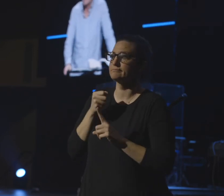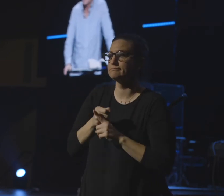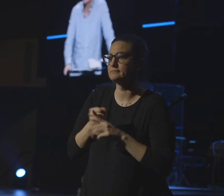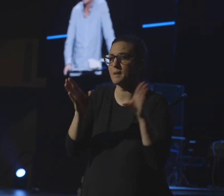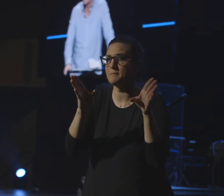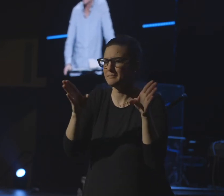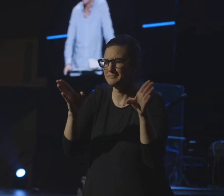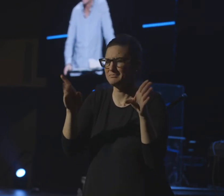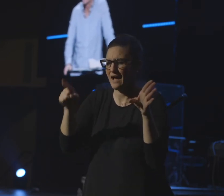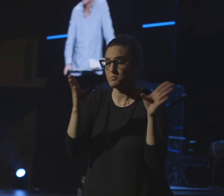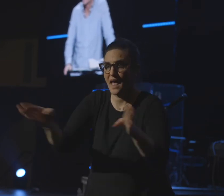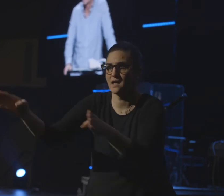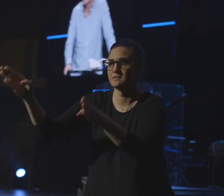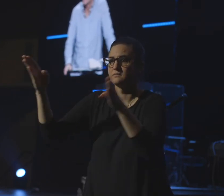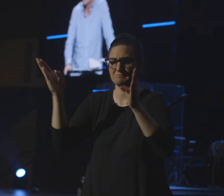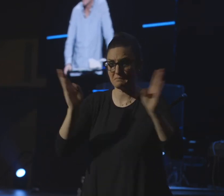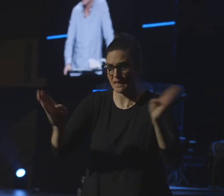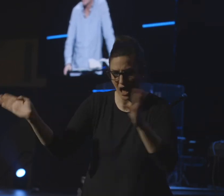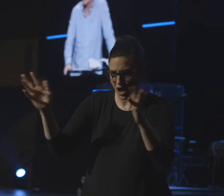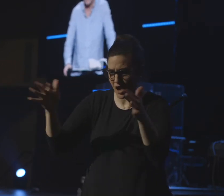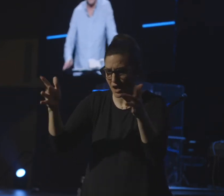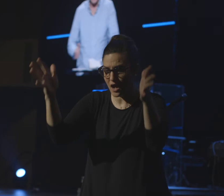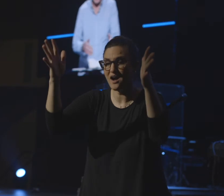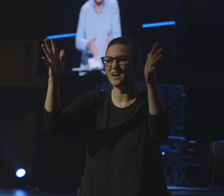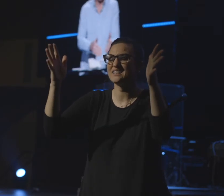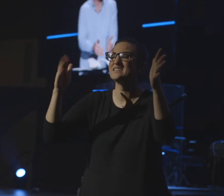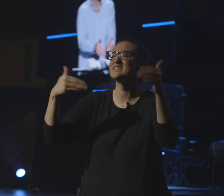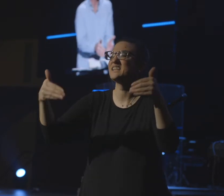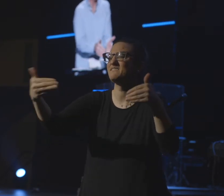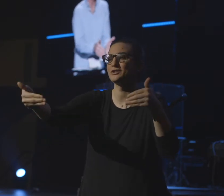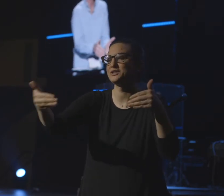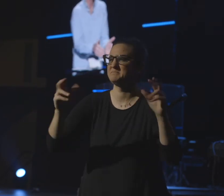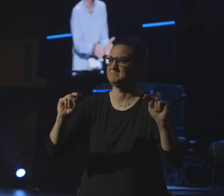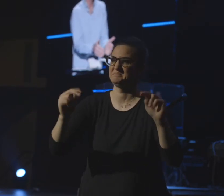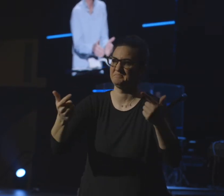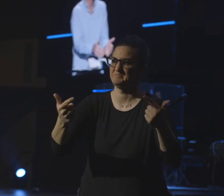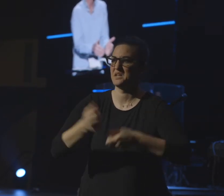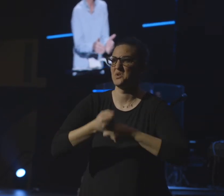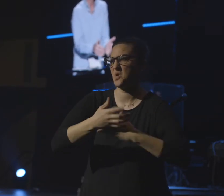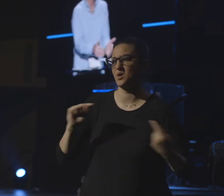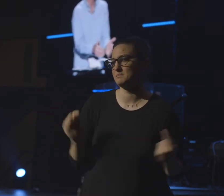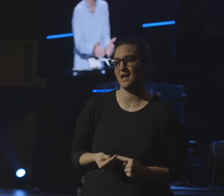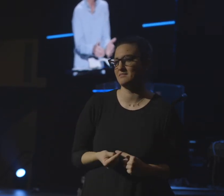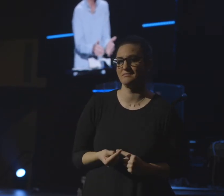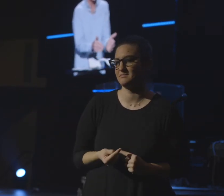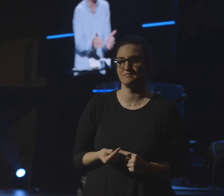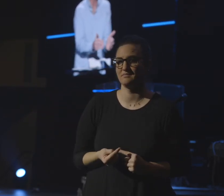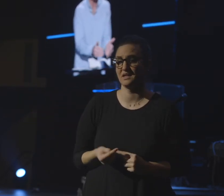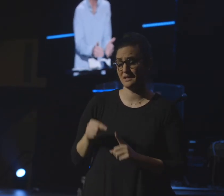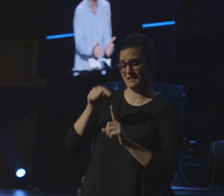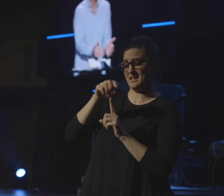that backfire and cause a lot of pain. Not only pain for them, right? Sarah's in distress. This